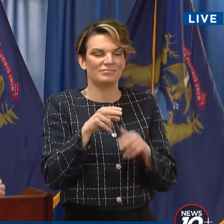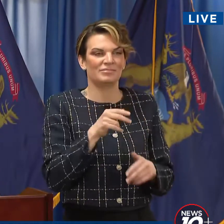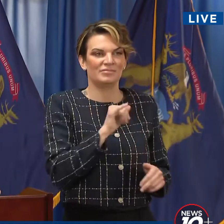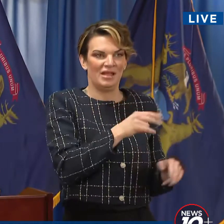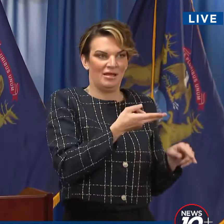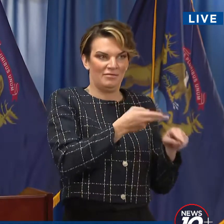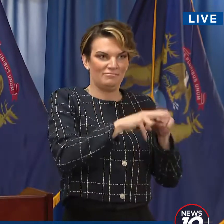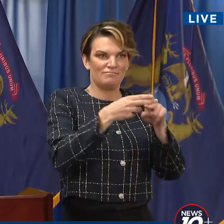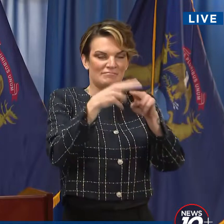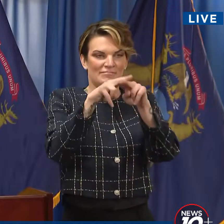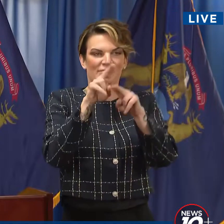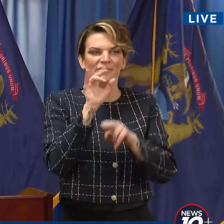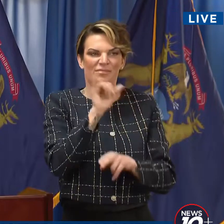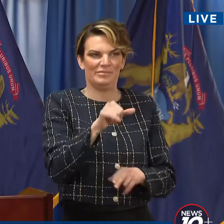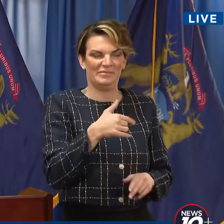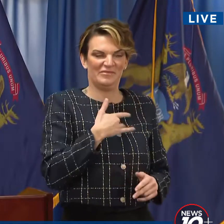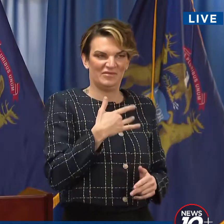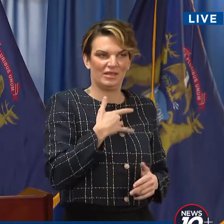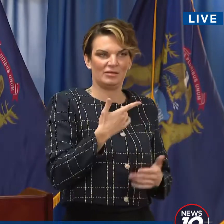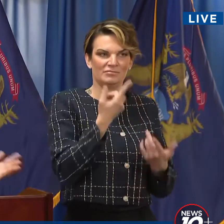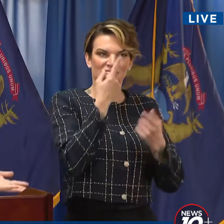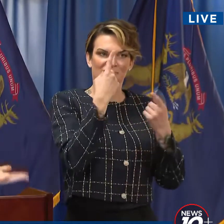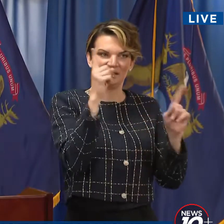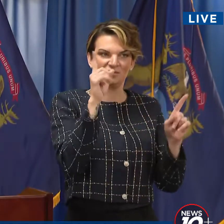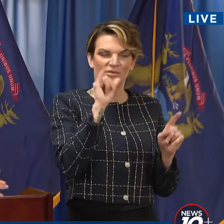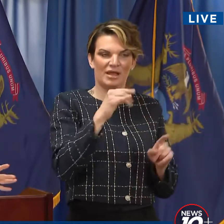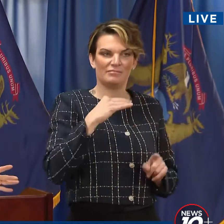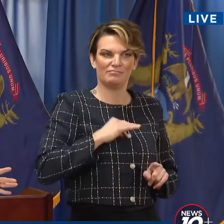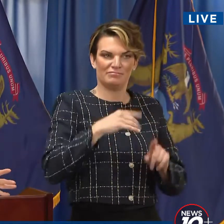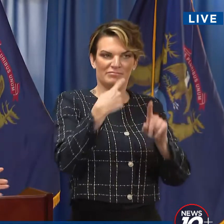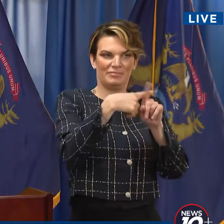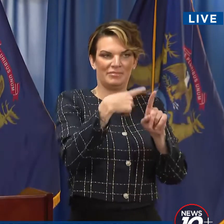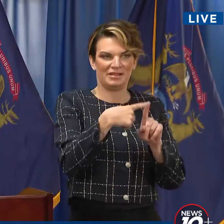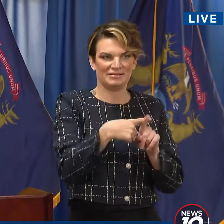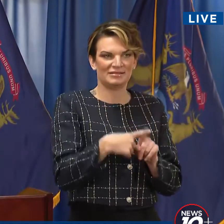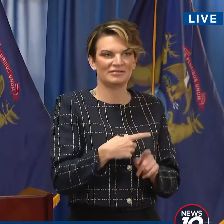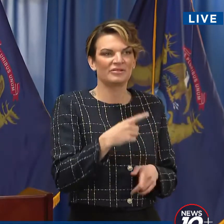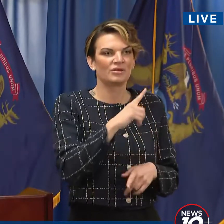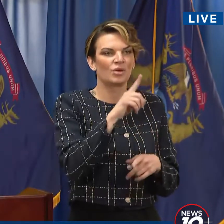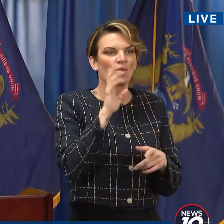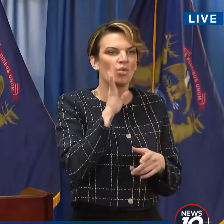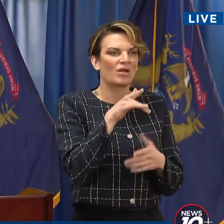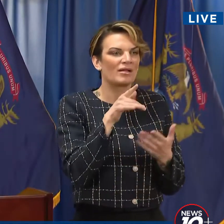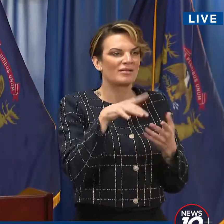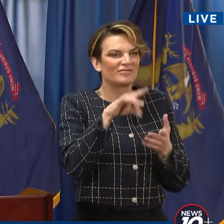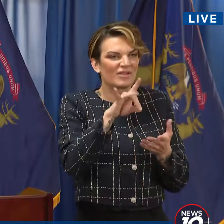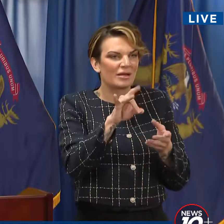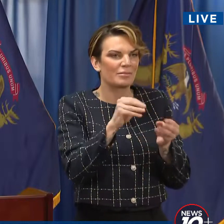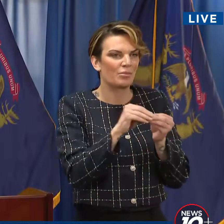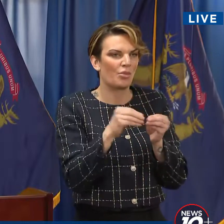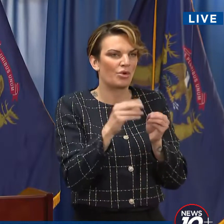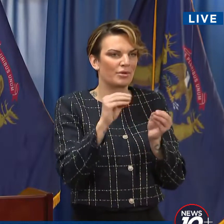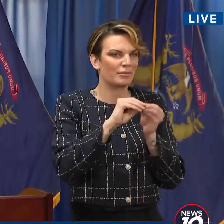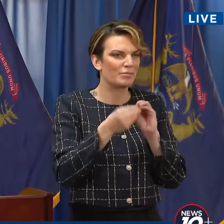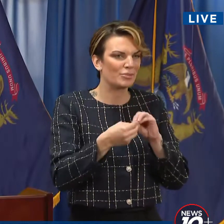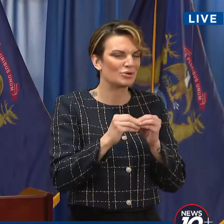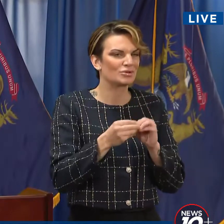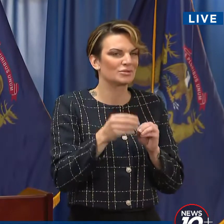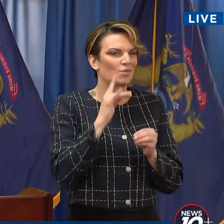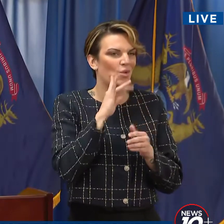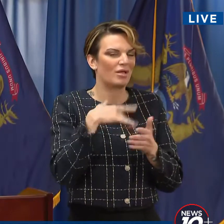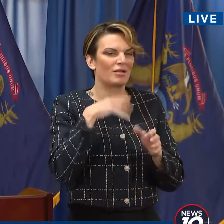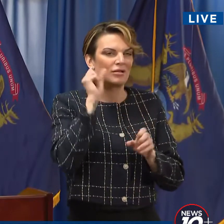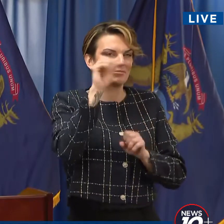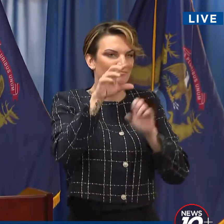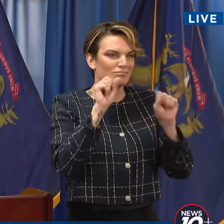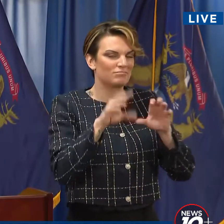individual geographical breakdowns, we're going to be looking into those numbers once things become more clear and finalized. I think, and I did see all around the